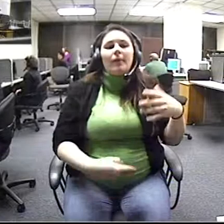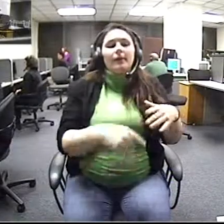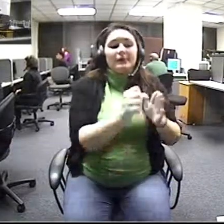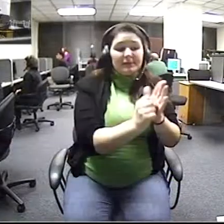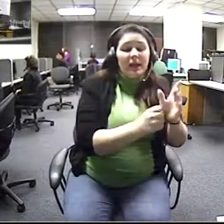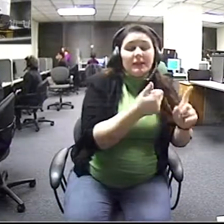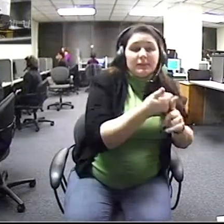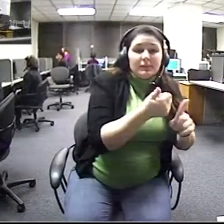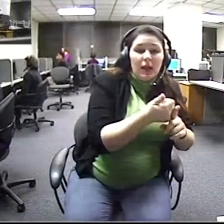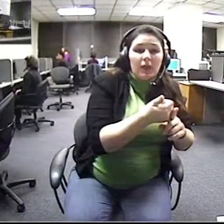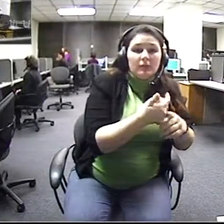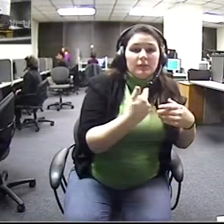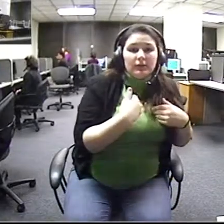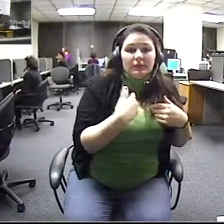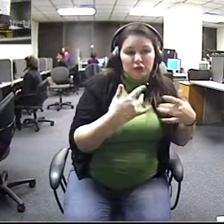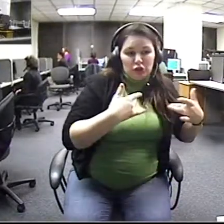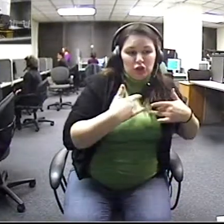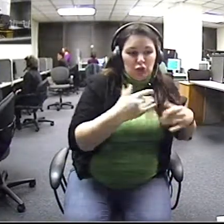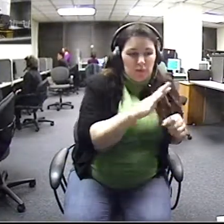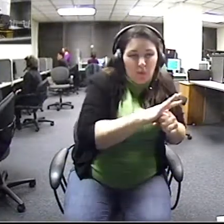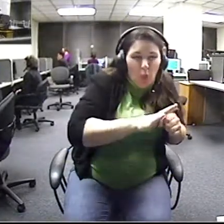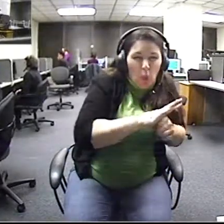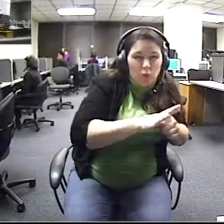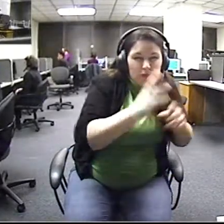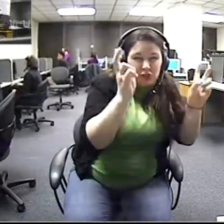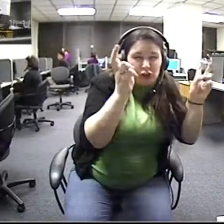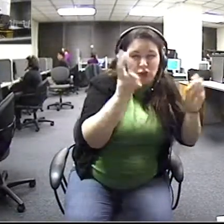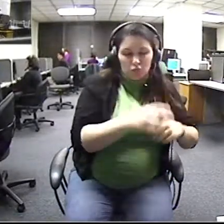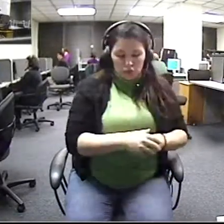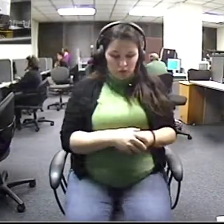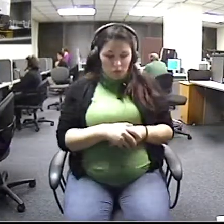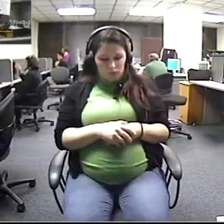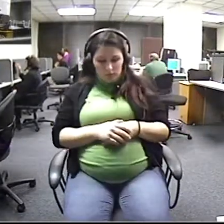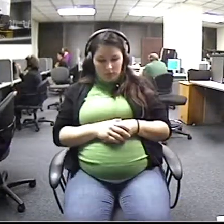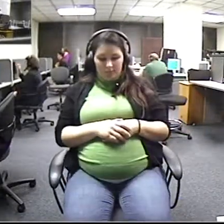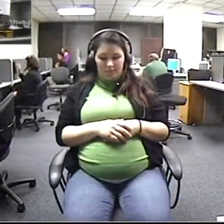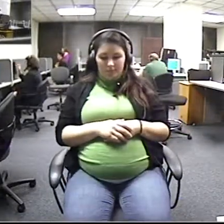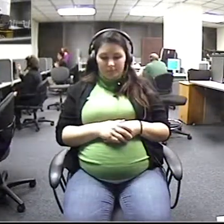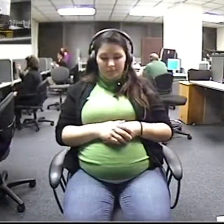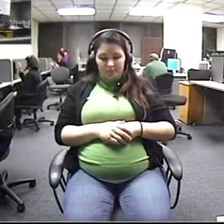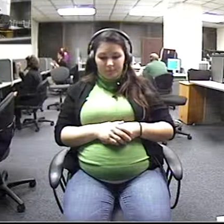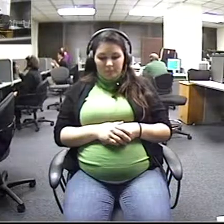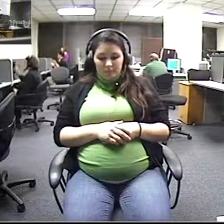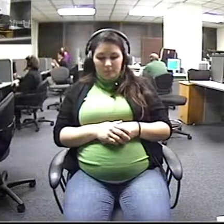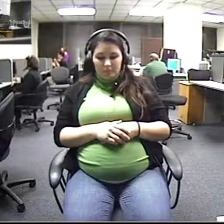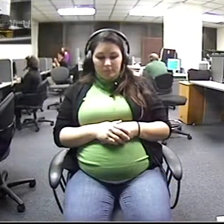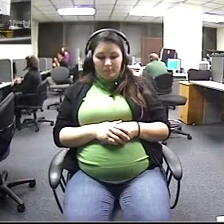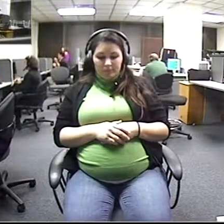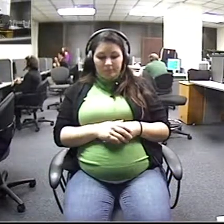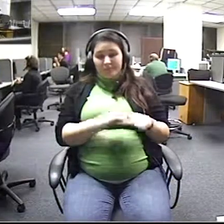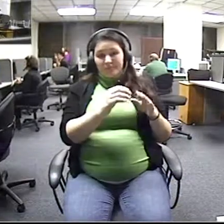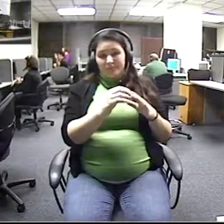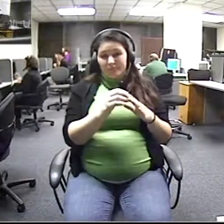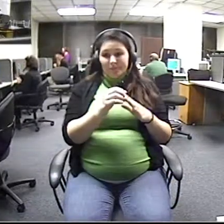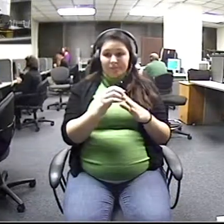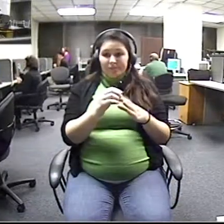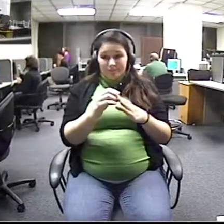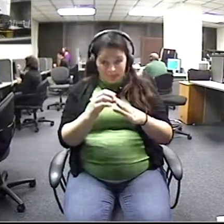The powers delegated to the federal government are to levy and collect taxes uniformly throughout the